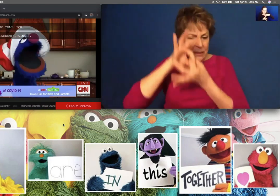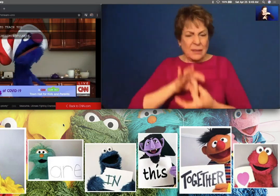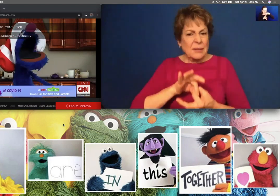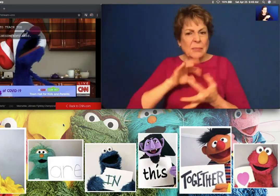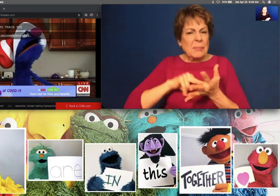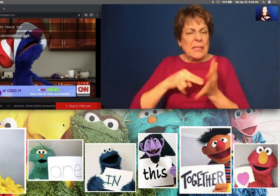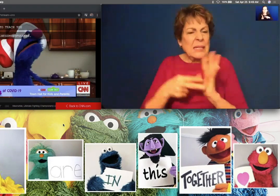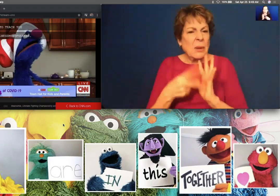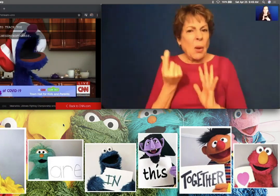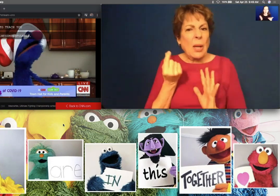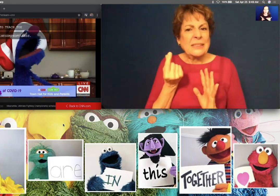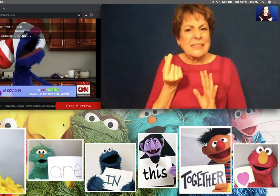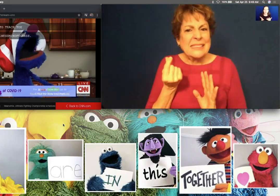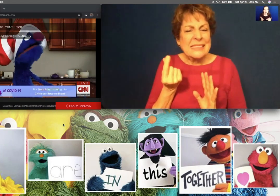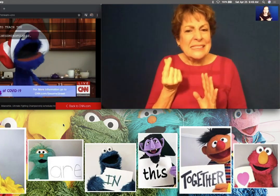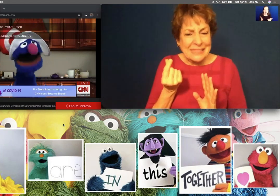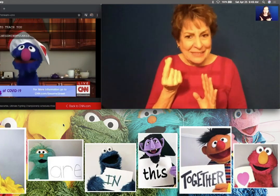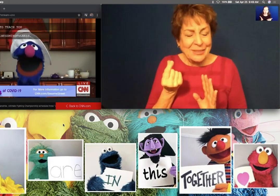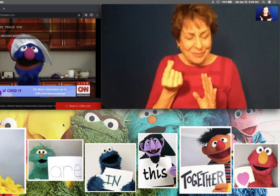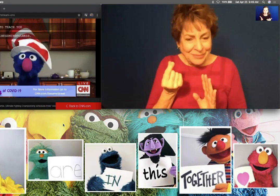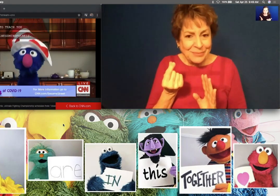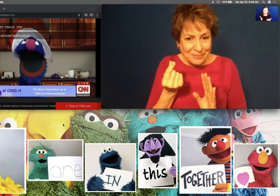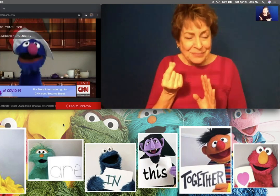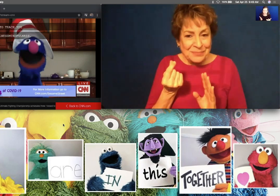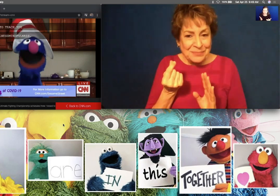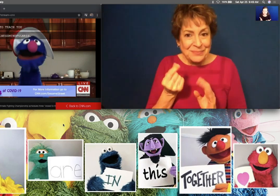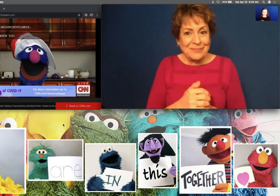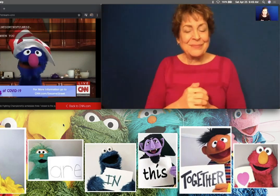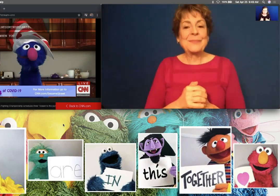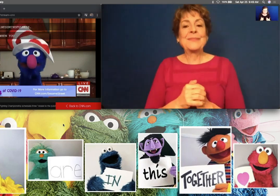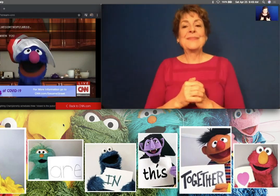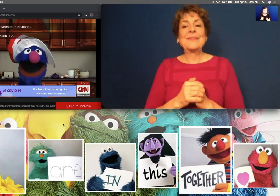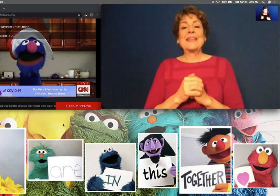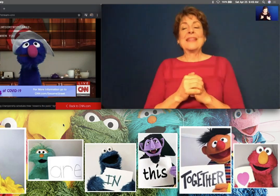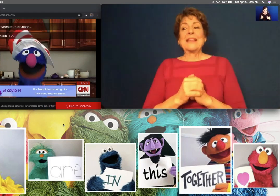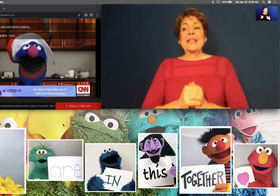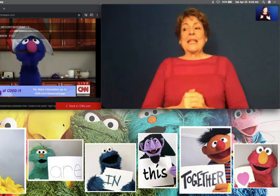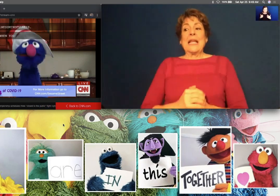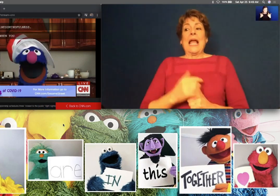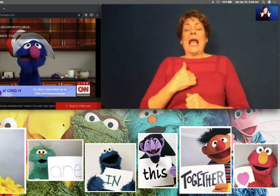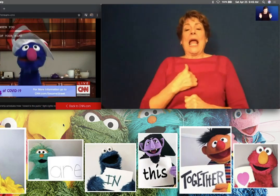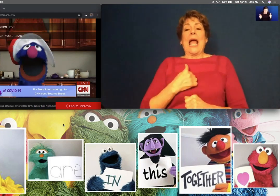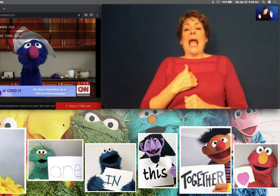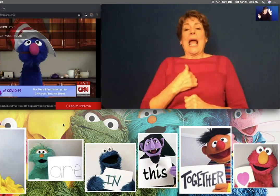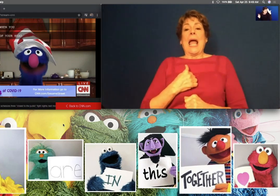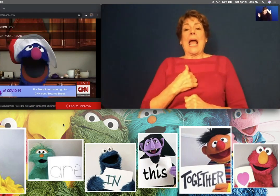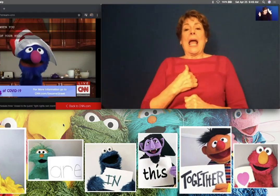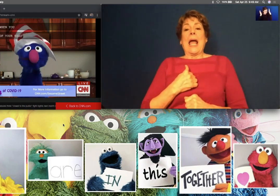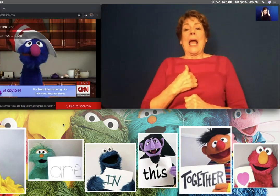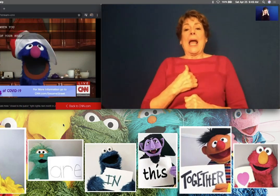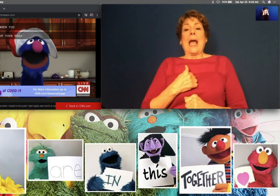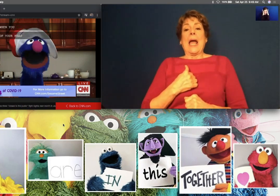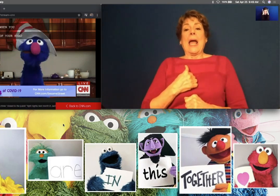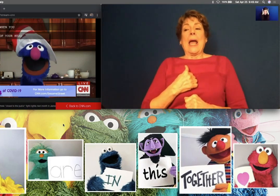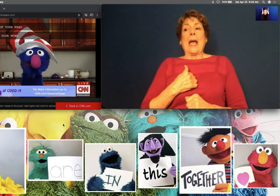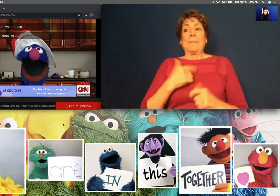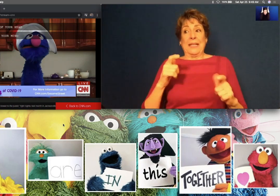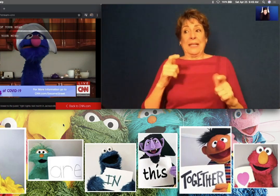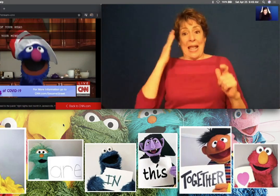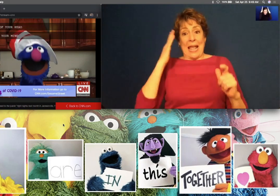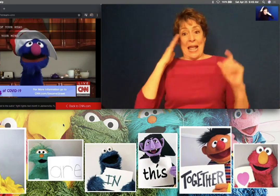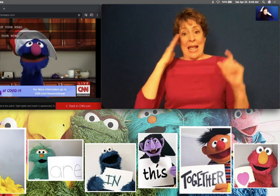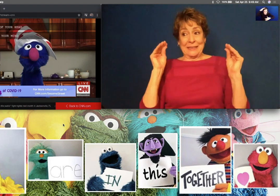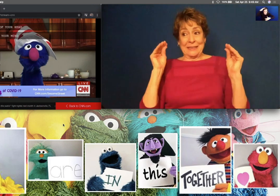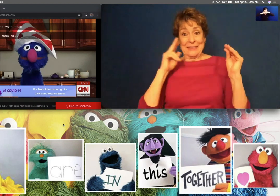about mindfulness. Yes, mindfulness is when you wear a big hat on top of your head like I am